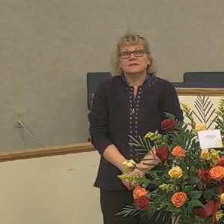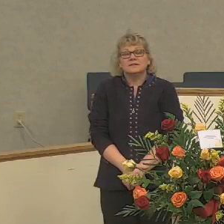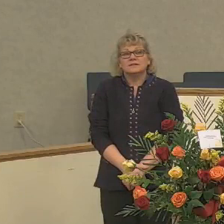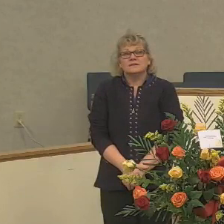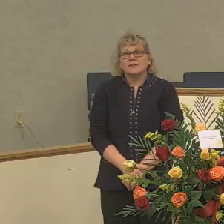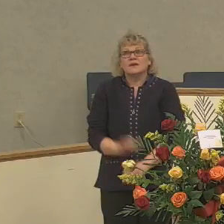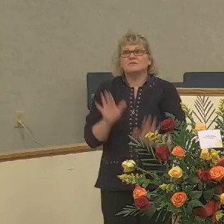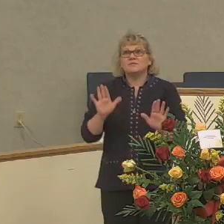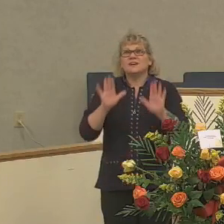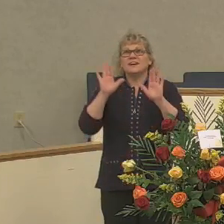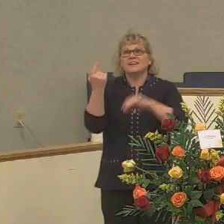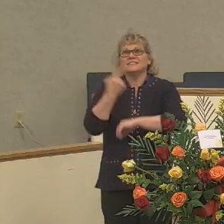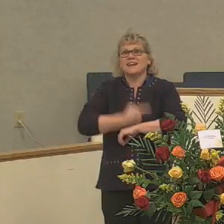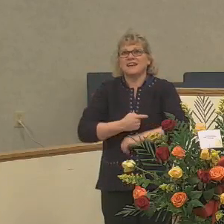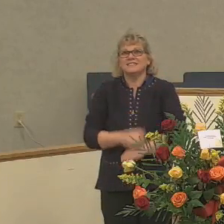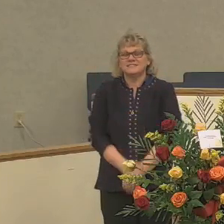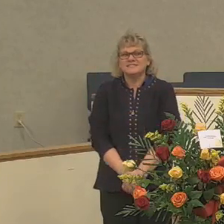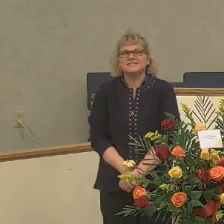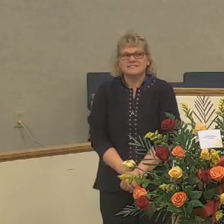those were the days.